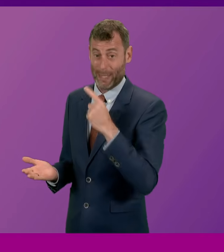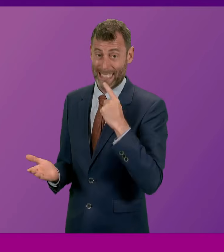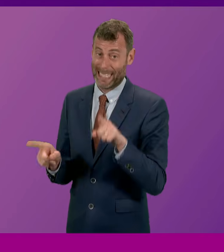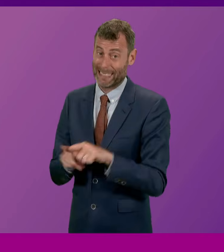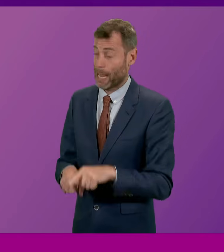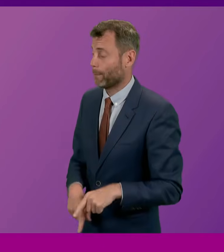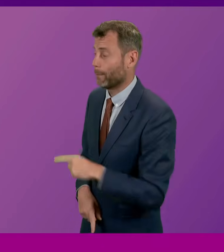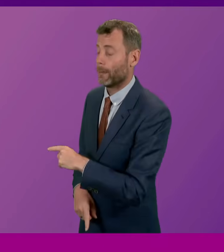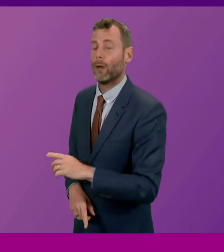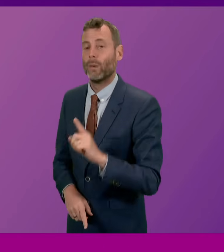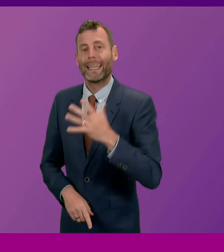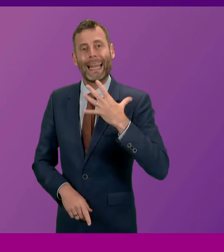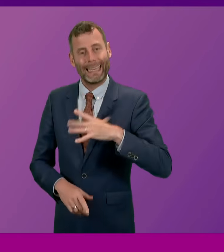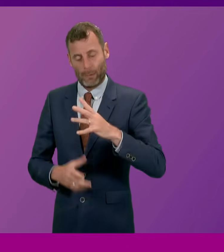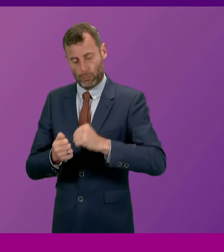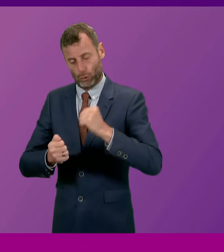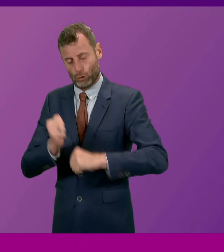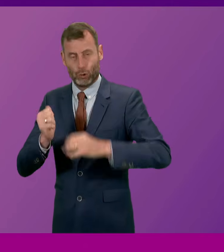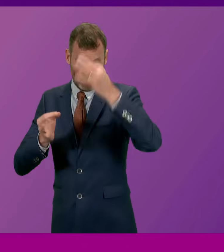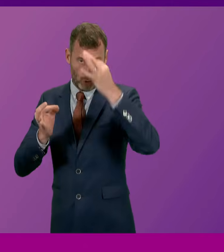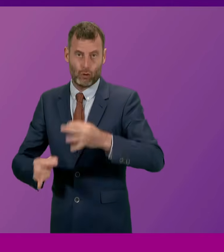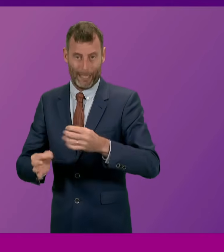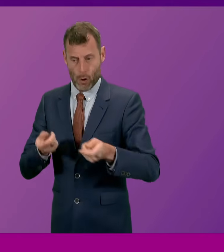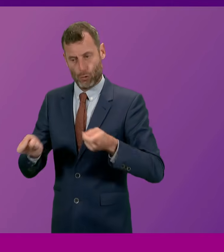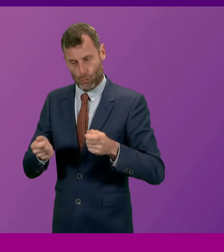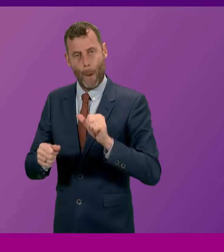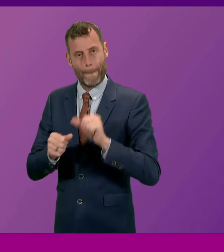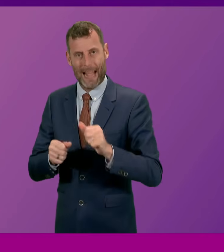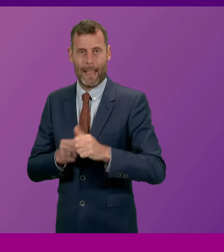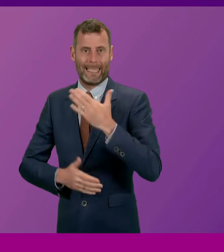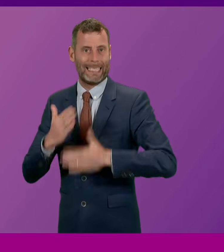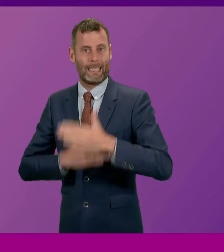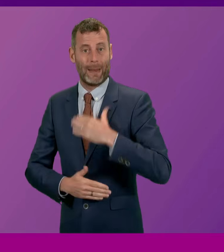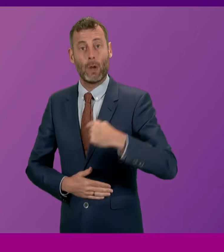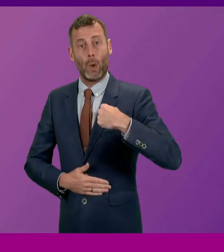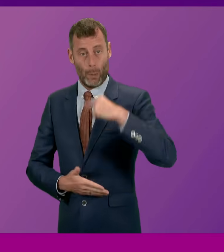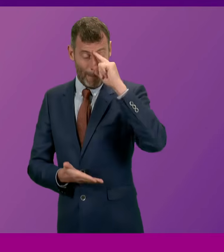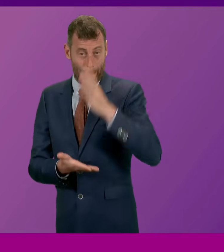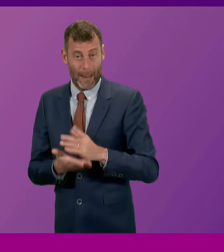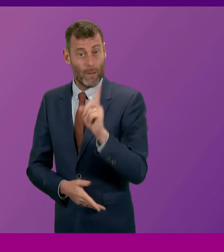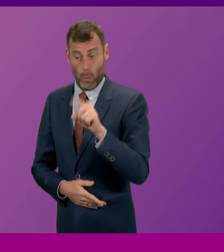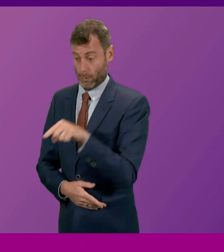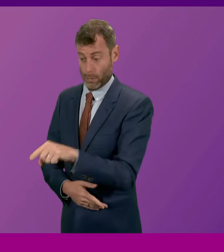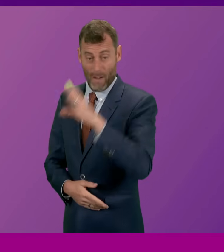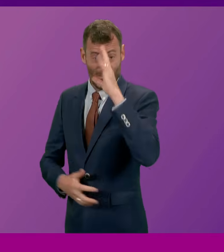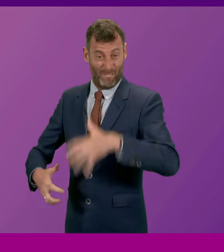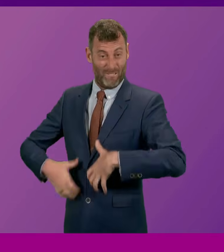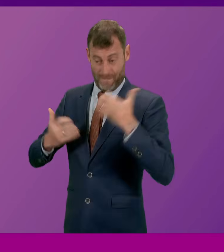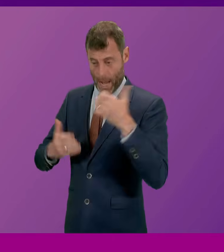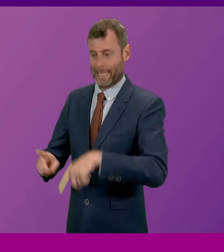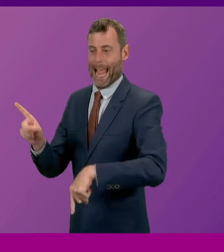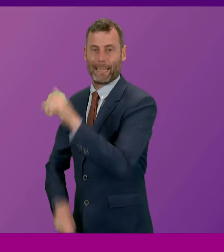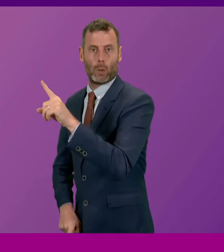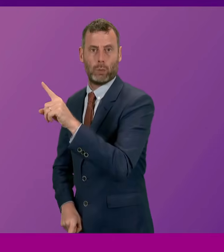approach is necessary to restore discipline in schools. We believe in exclusions for violence because they protect